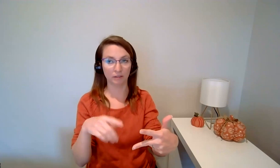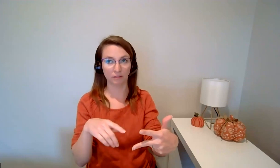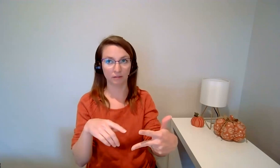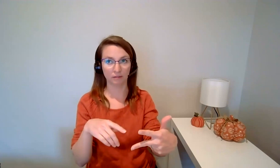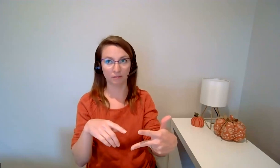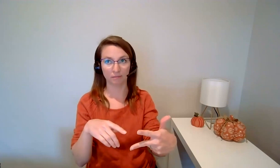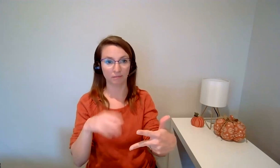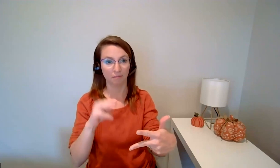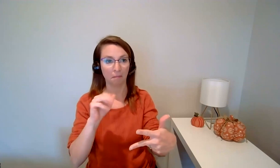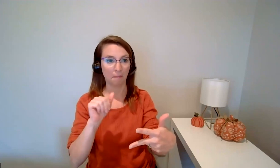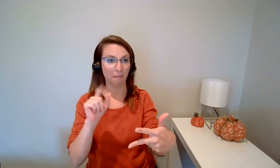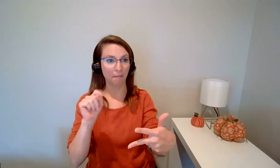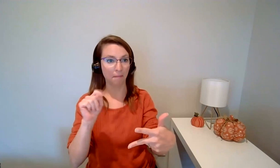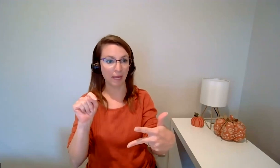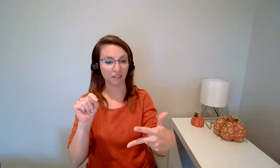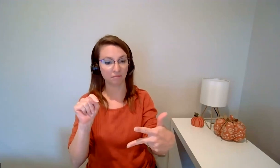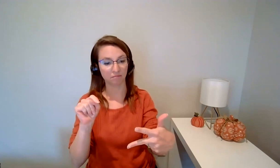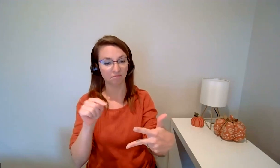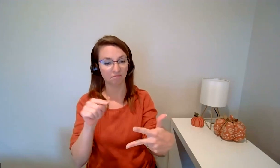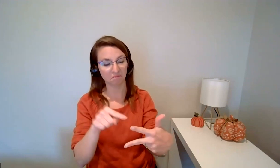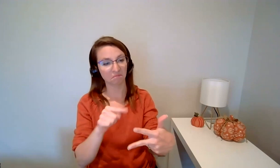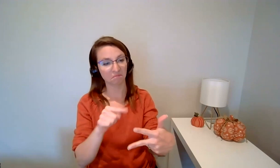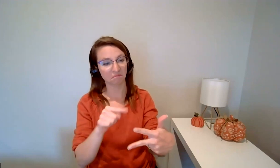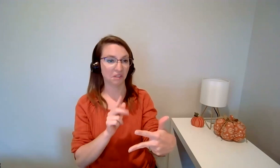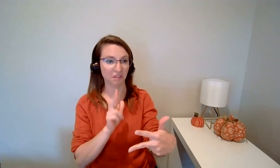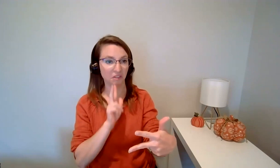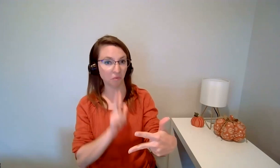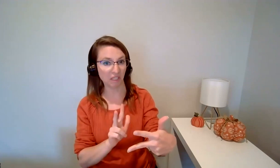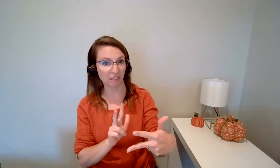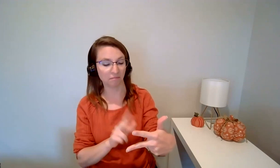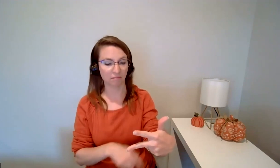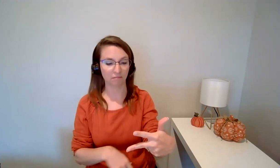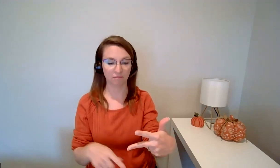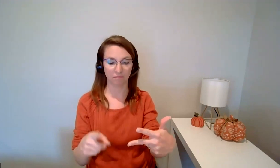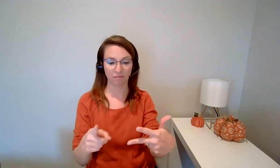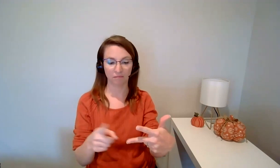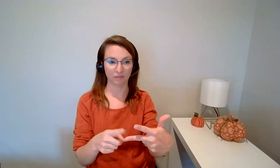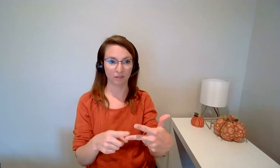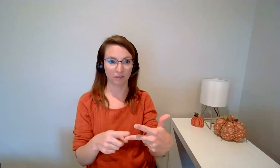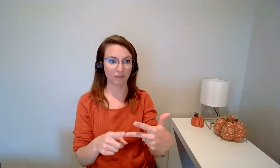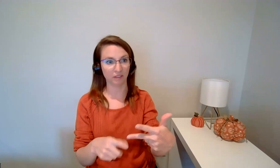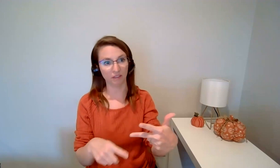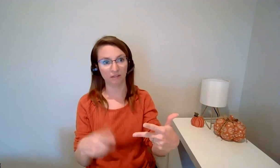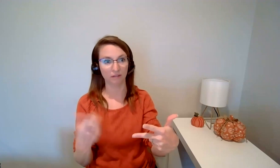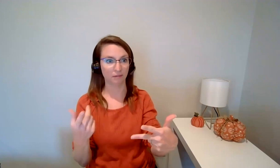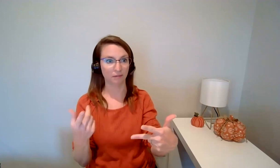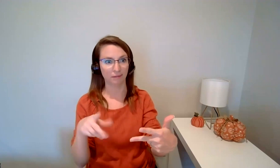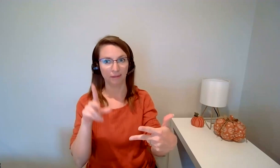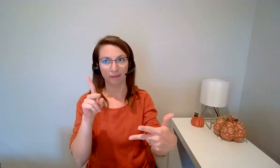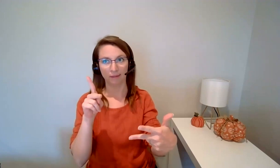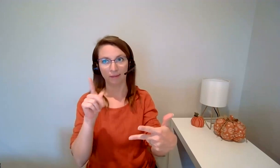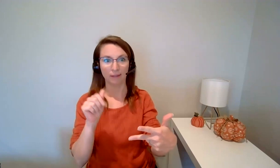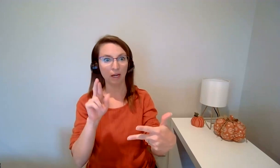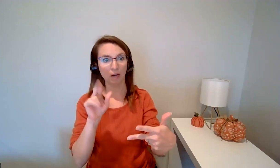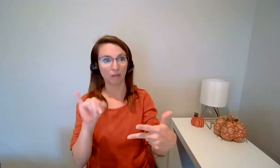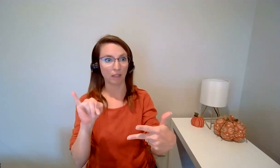is Matt. He's 3. This one is